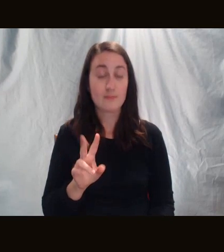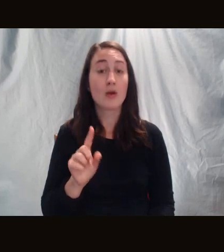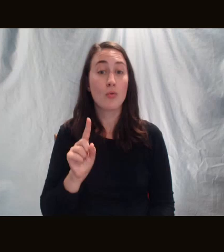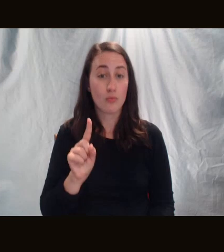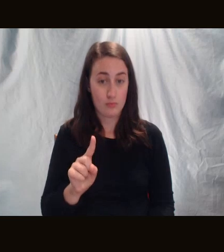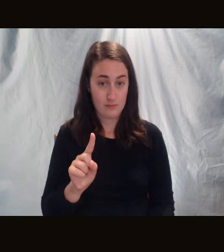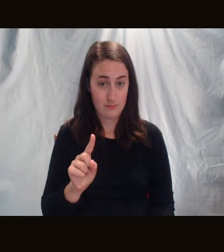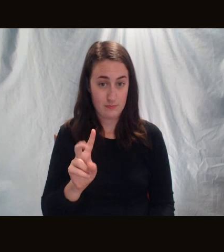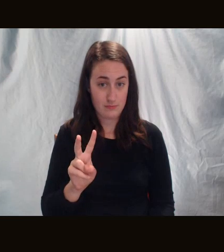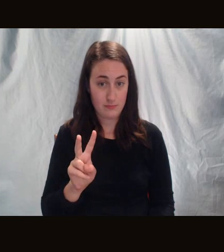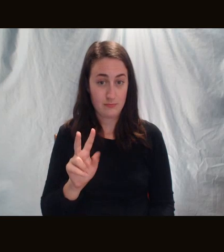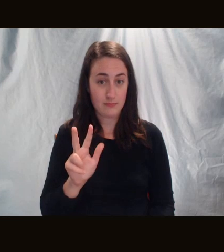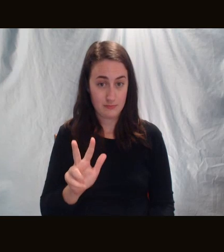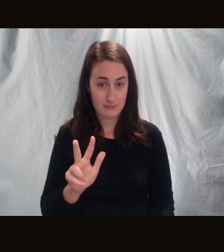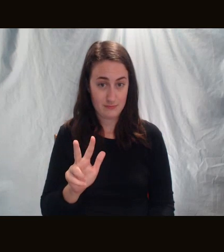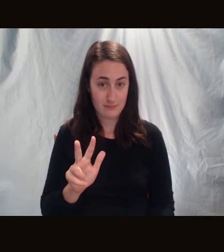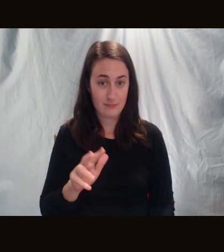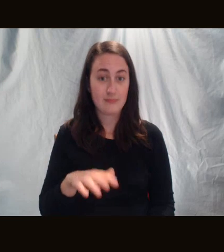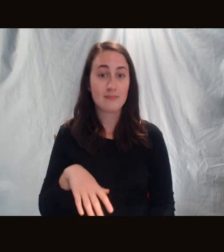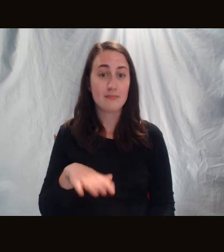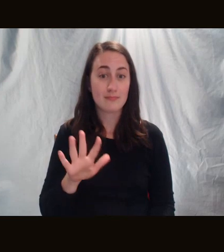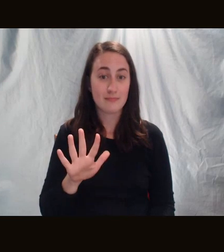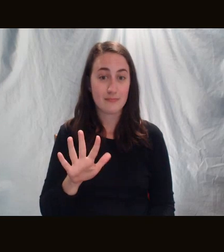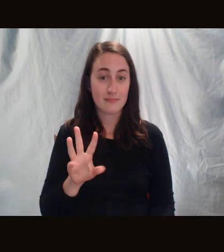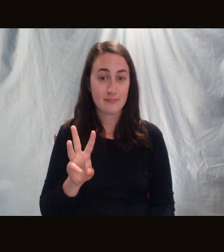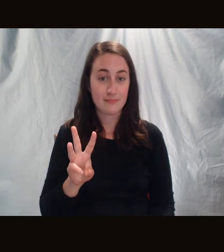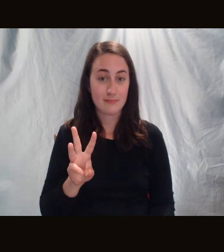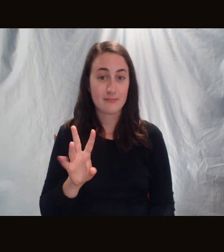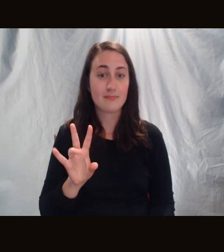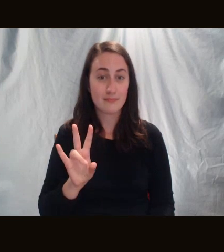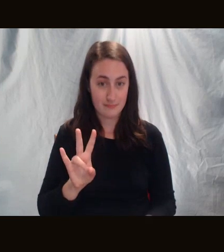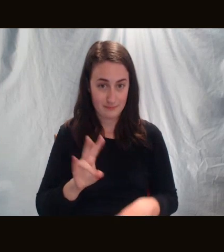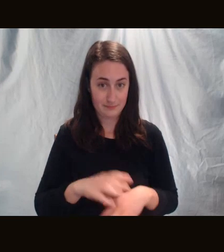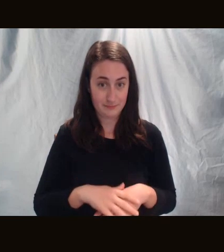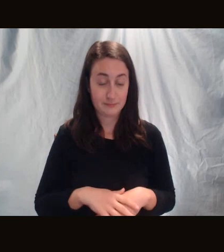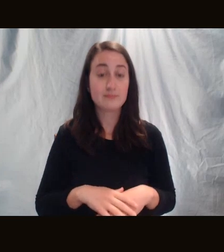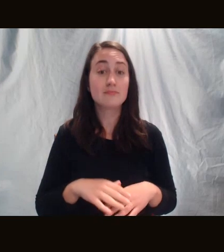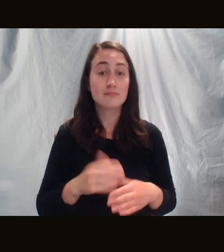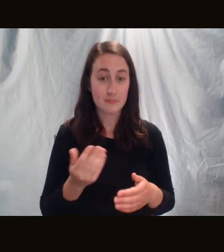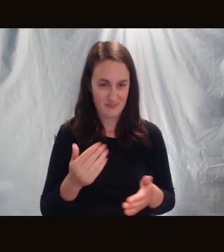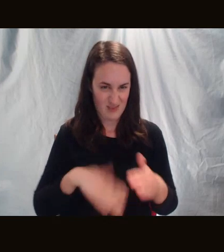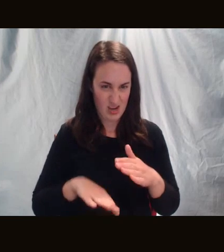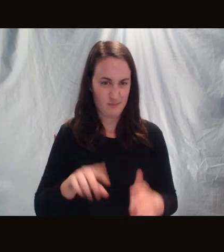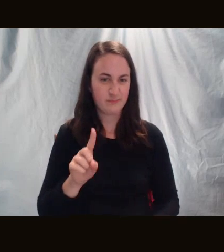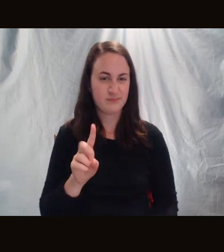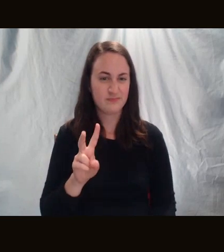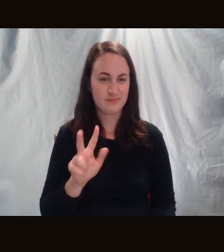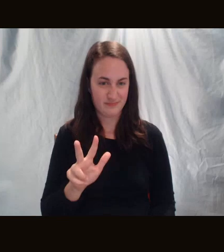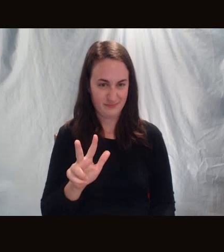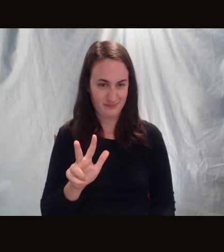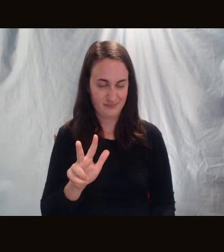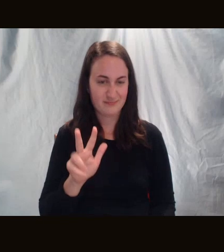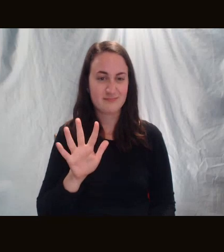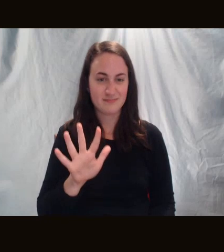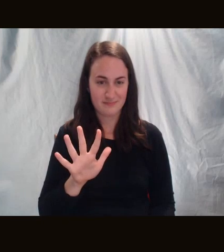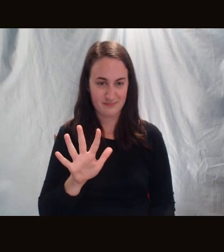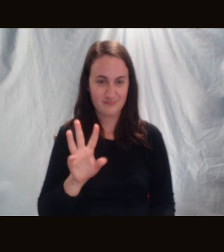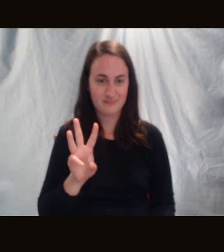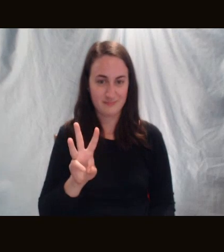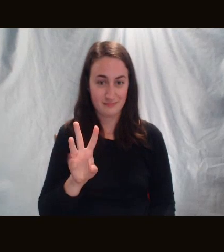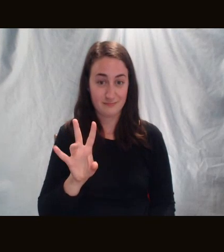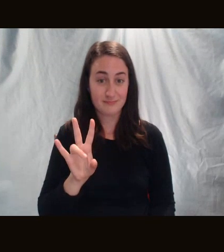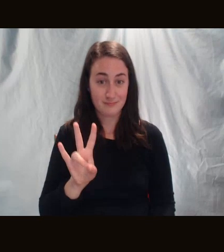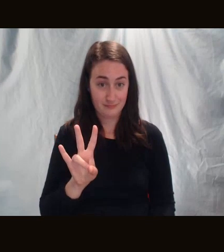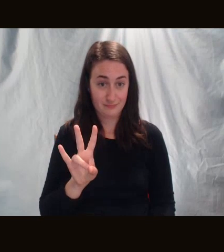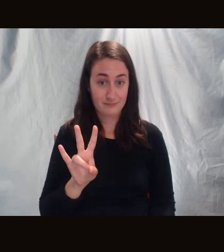3 step, open, create the space, lead, and then we go. And basic, 1, 2, 3,